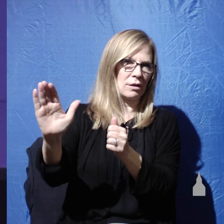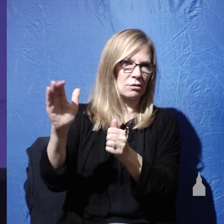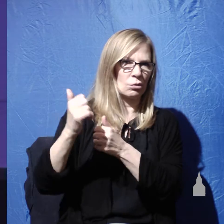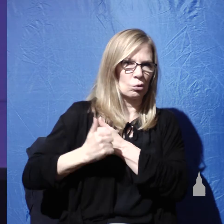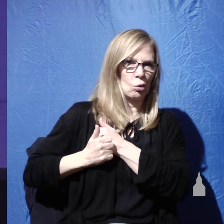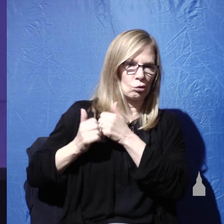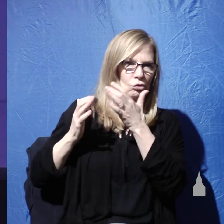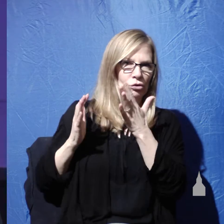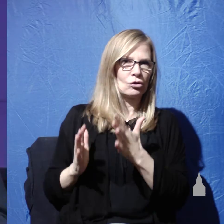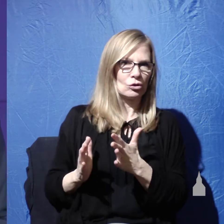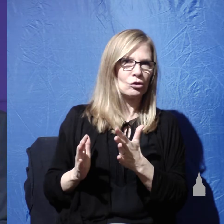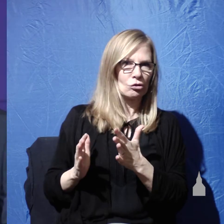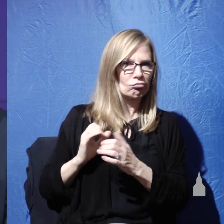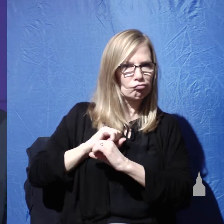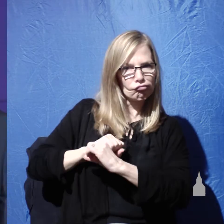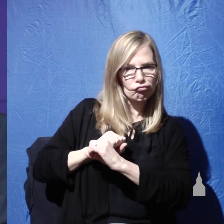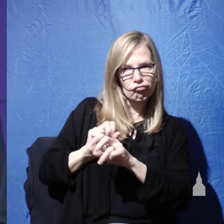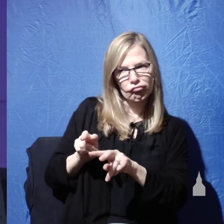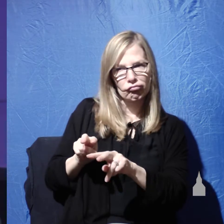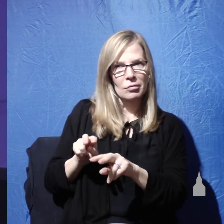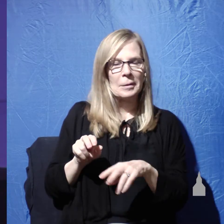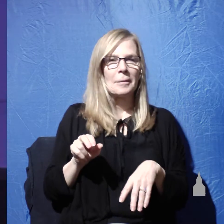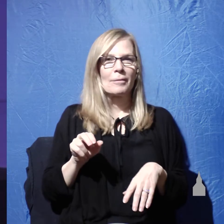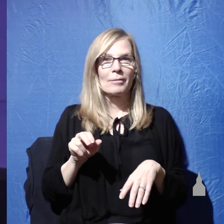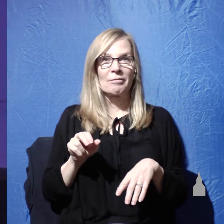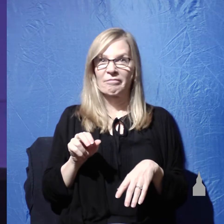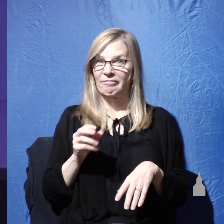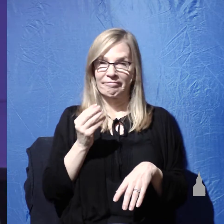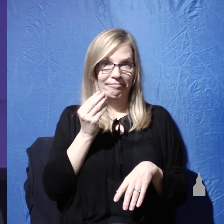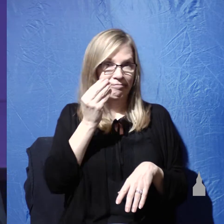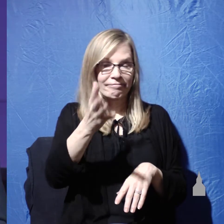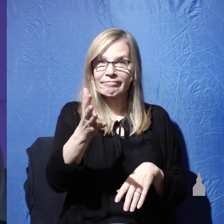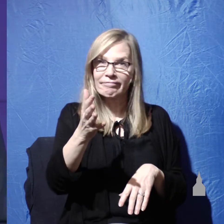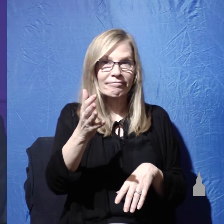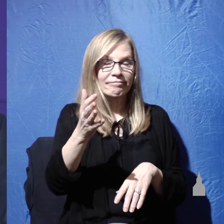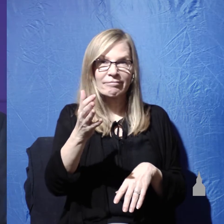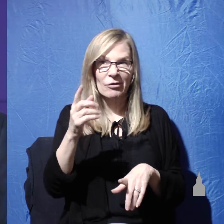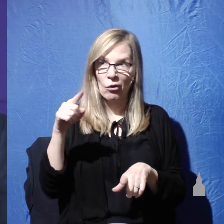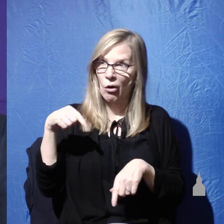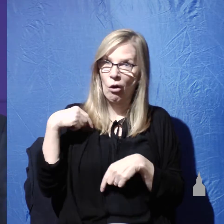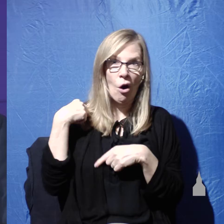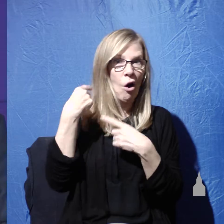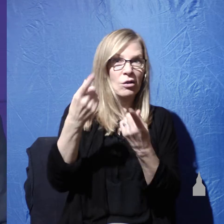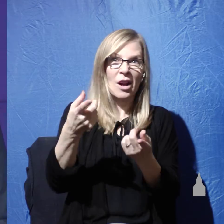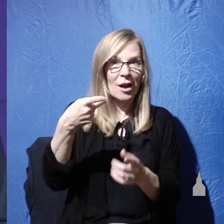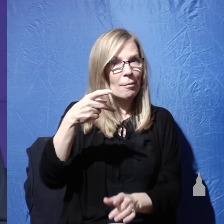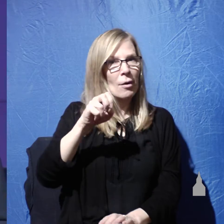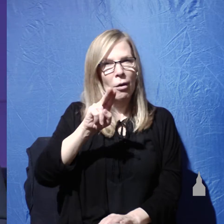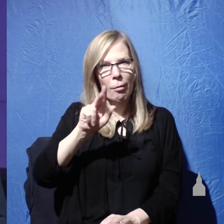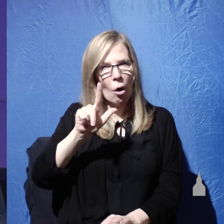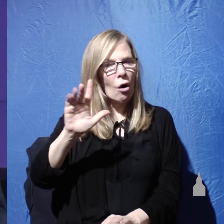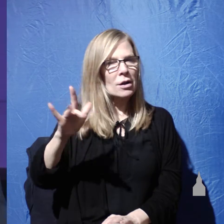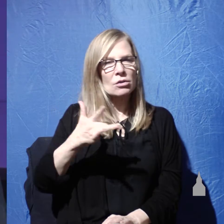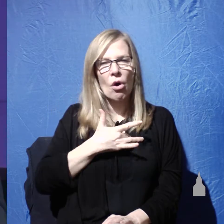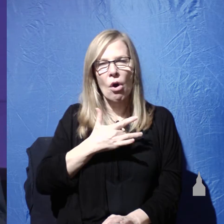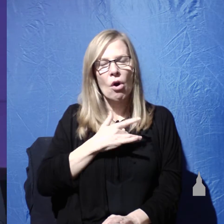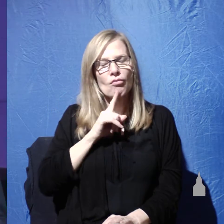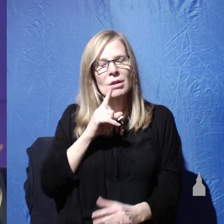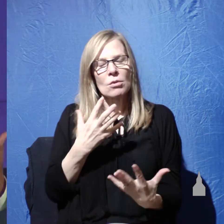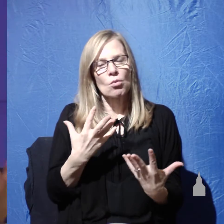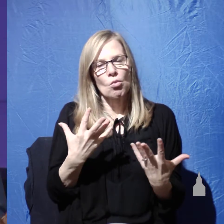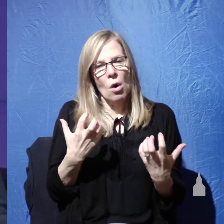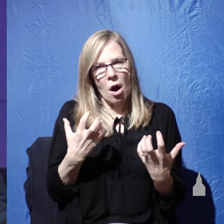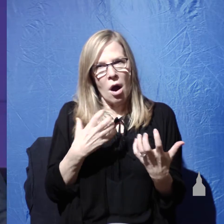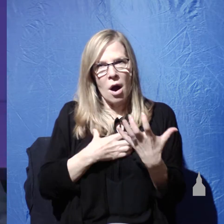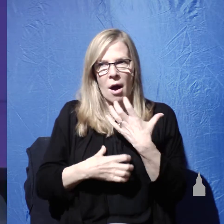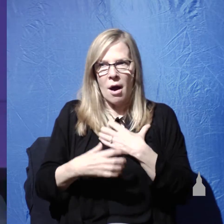guarding him." Now, as I've told you a number of times in recent weeks, for some time Paul had had it in his heart, this deep yearning,